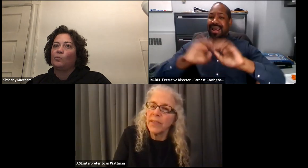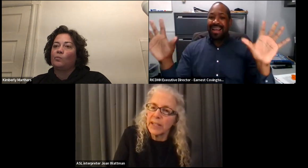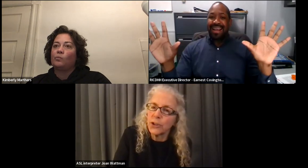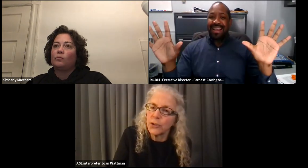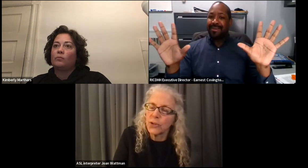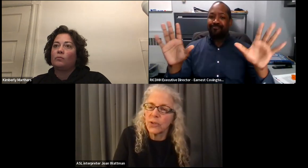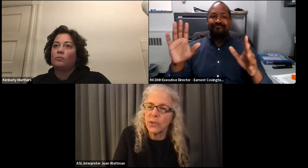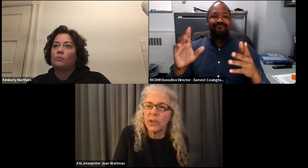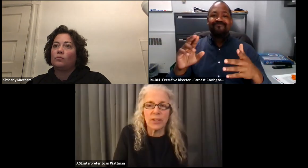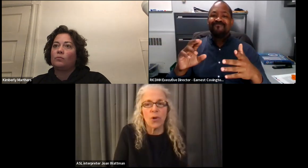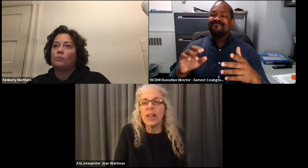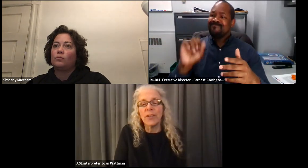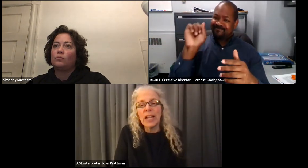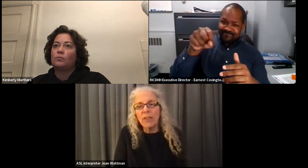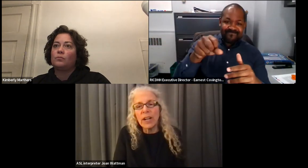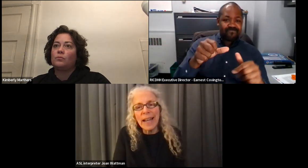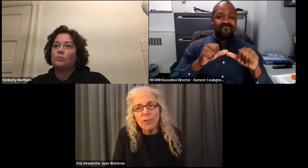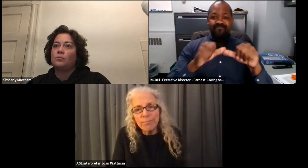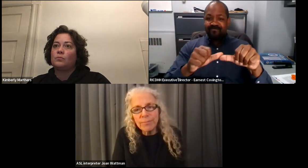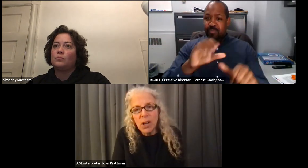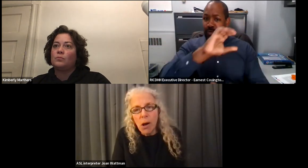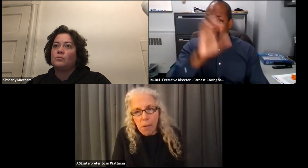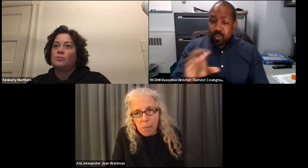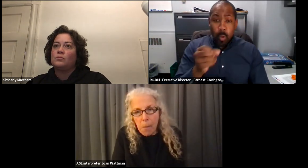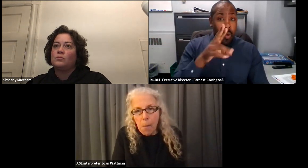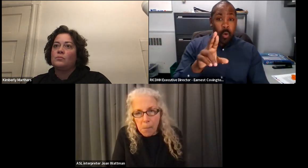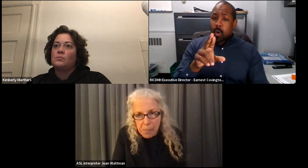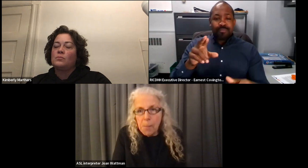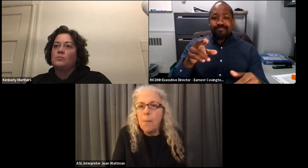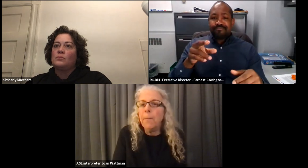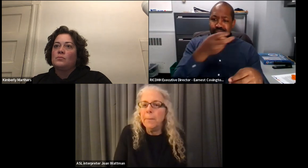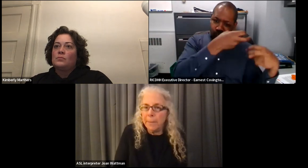It's one of the issues there's no clarity on right now.